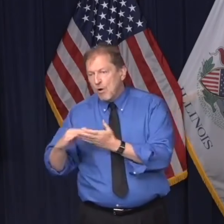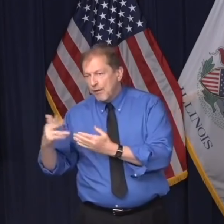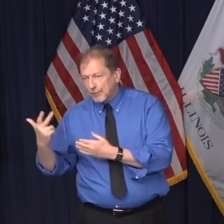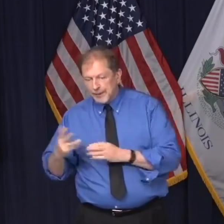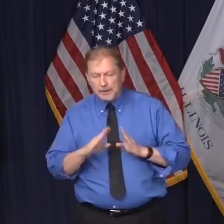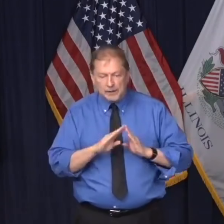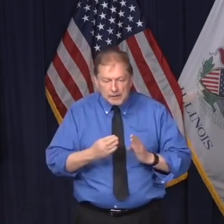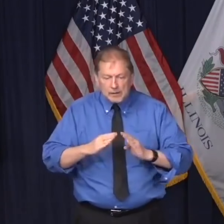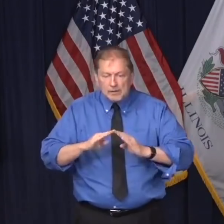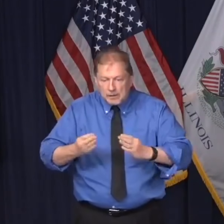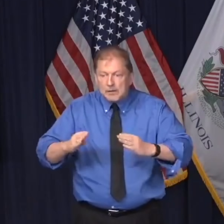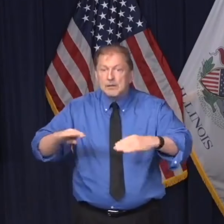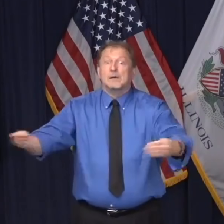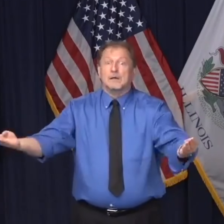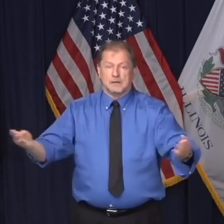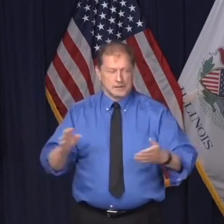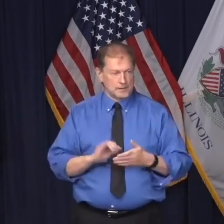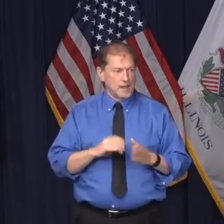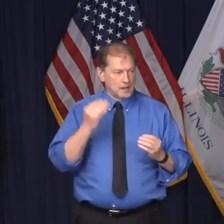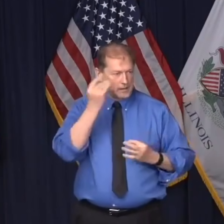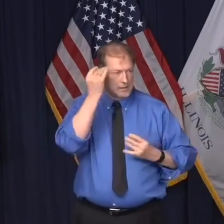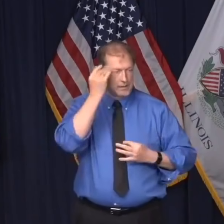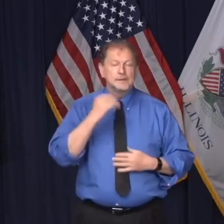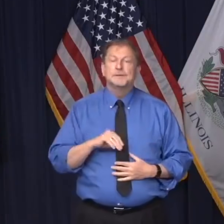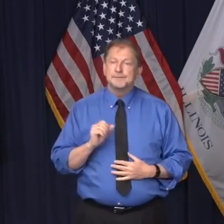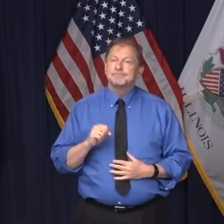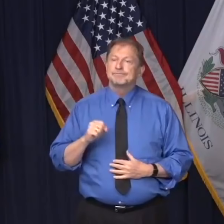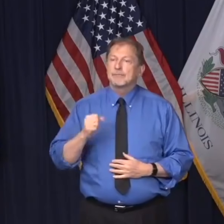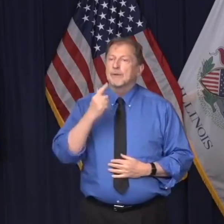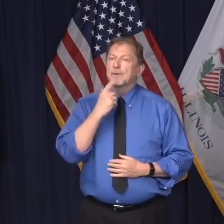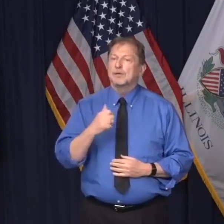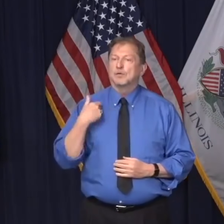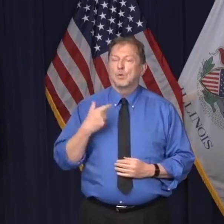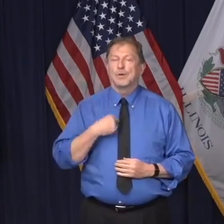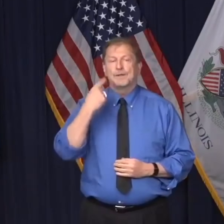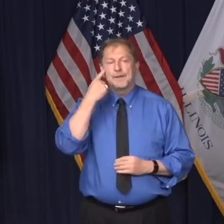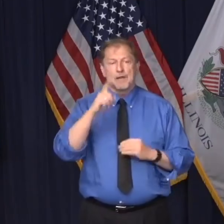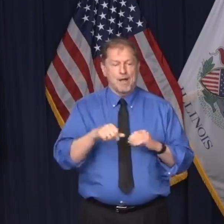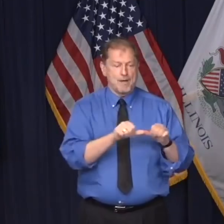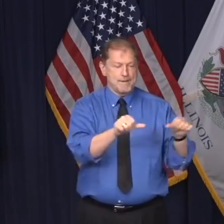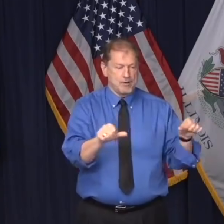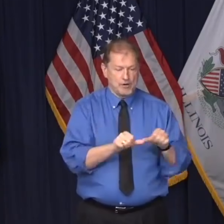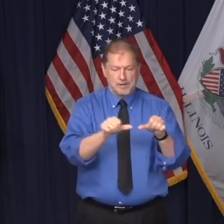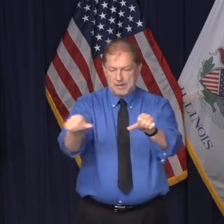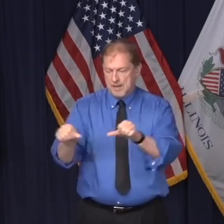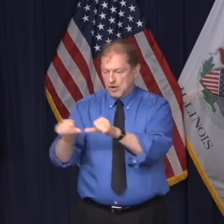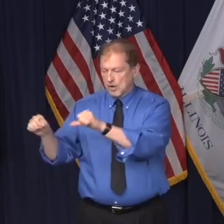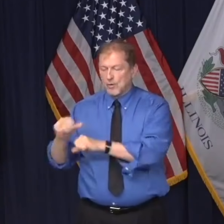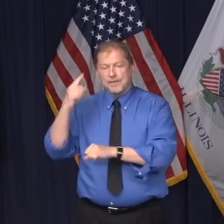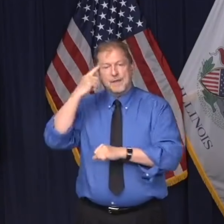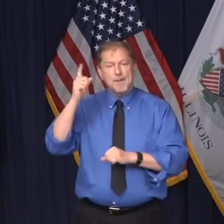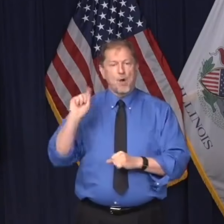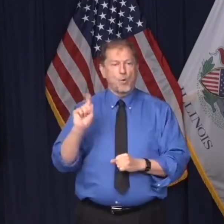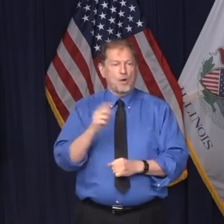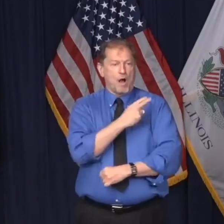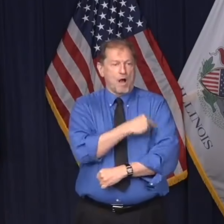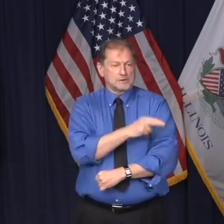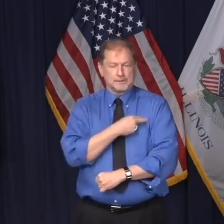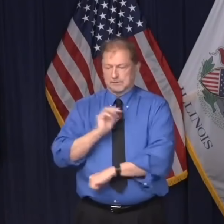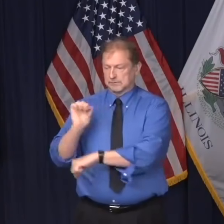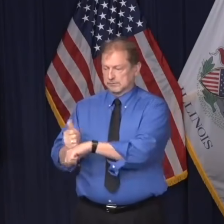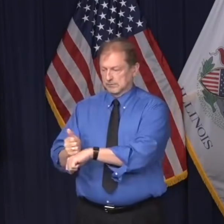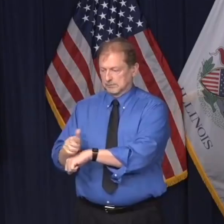the table. That's correct. The way we think about regions is really in healthcare zones. Where are